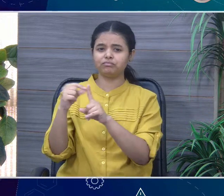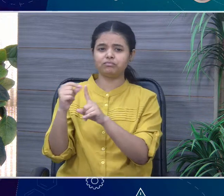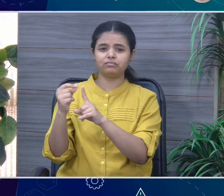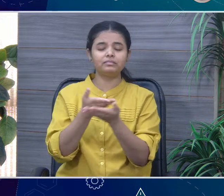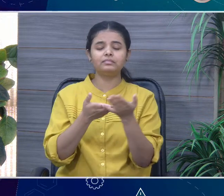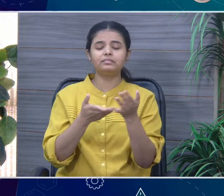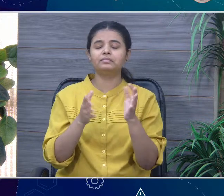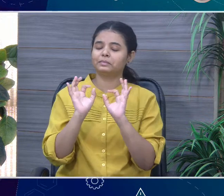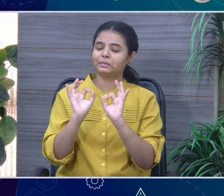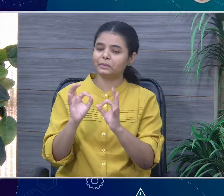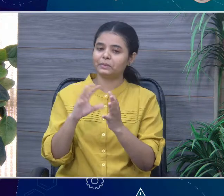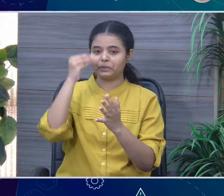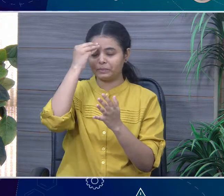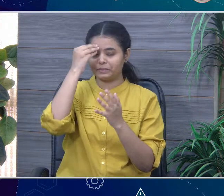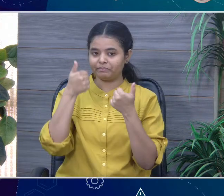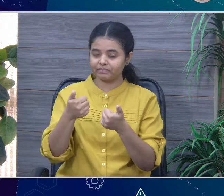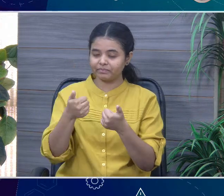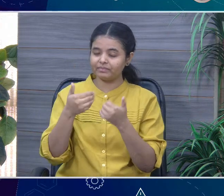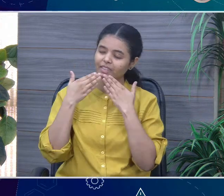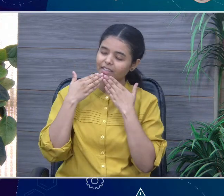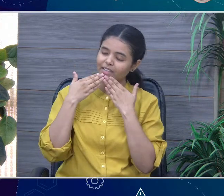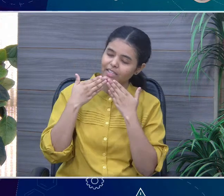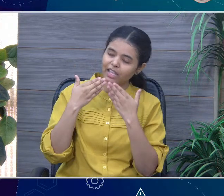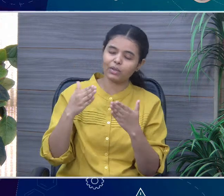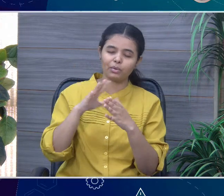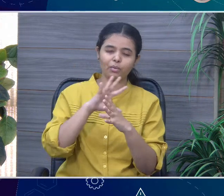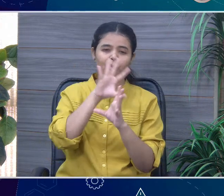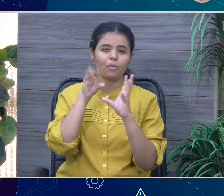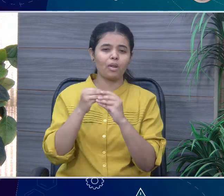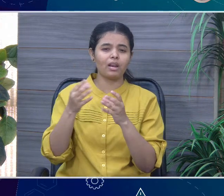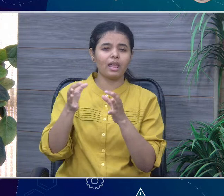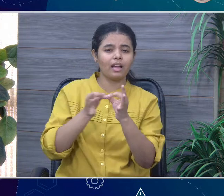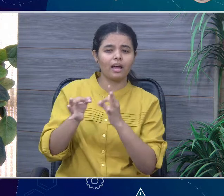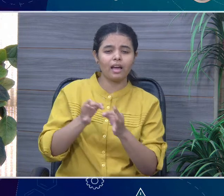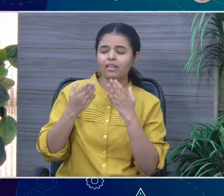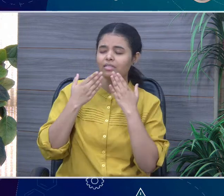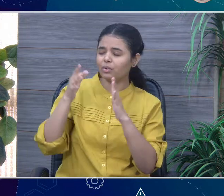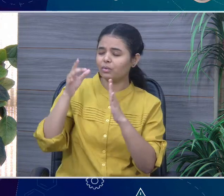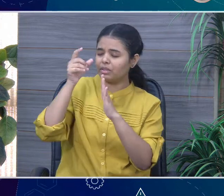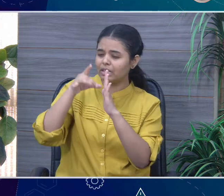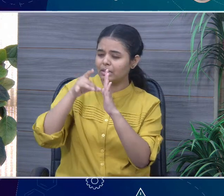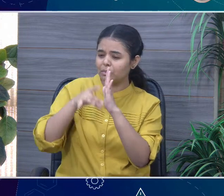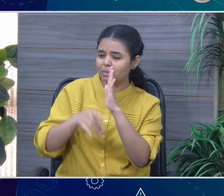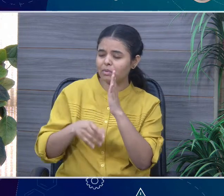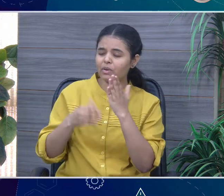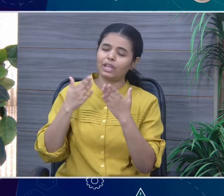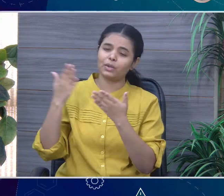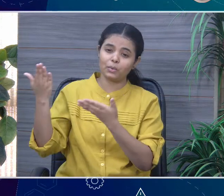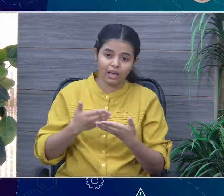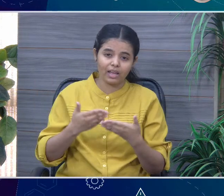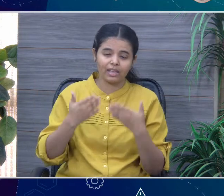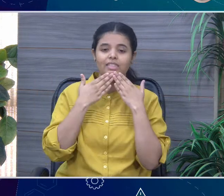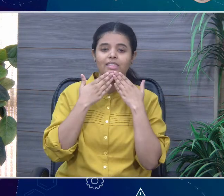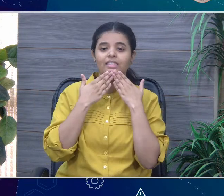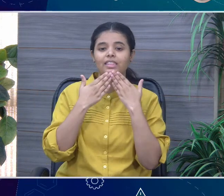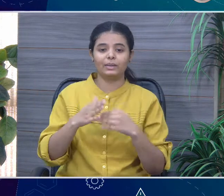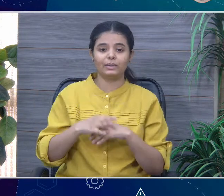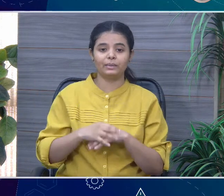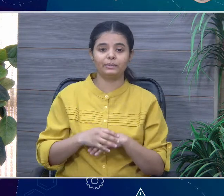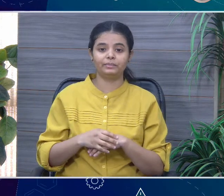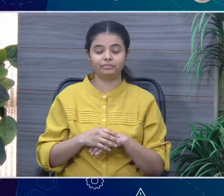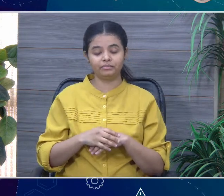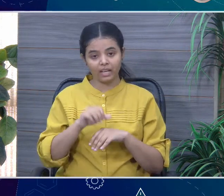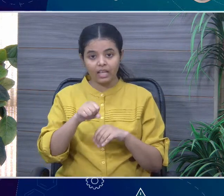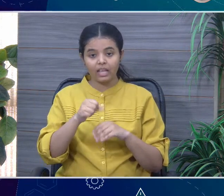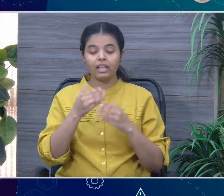of the other. Thank you so much, ma'am, for this wonderful conversation. It was a pleasure having you here. Thank you. Thank you very much. Thank you